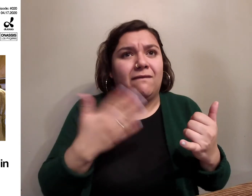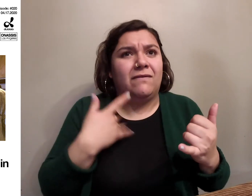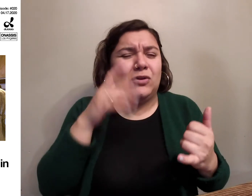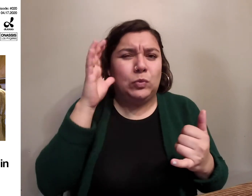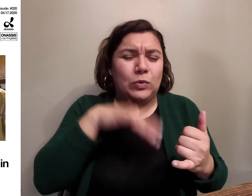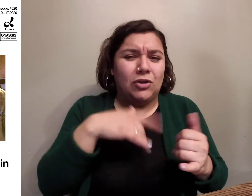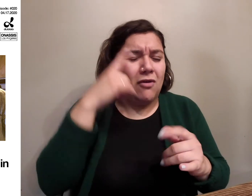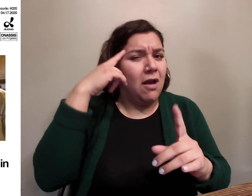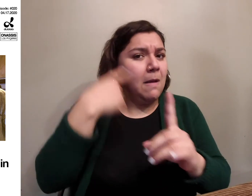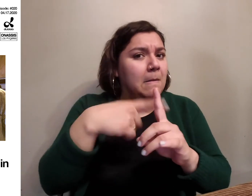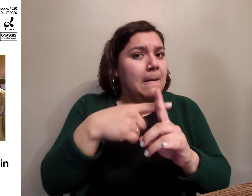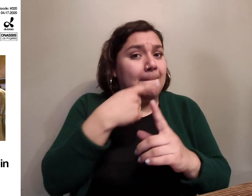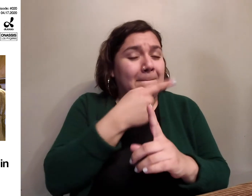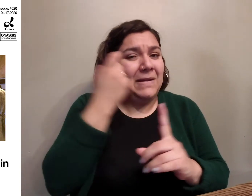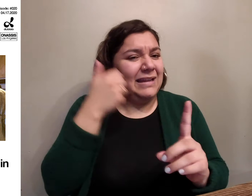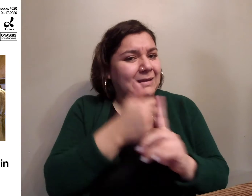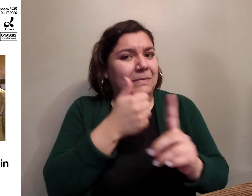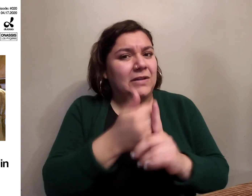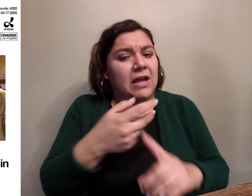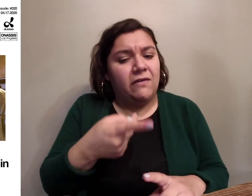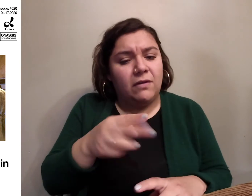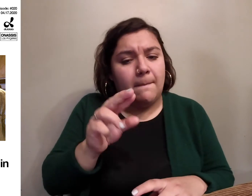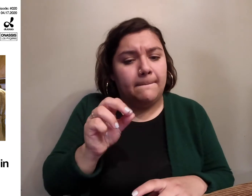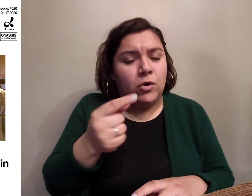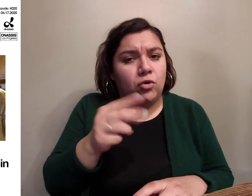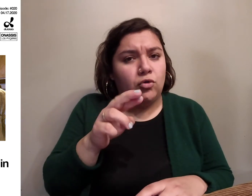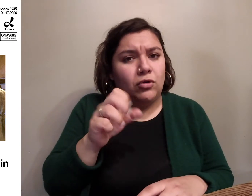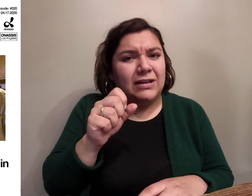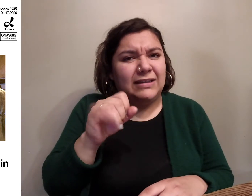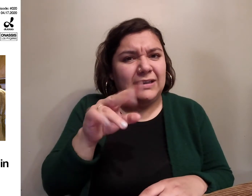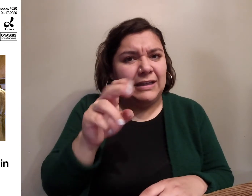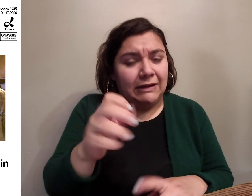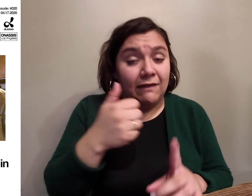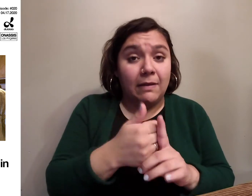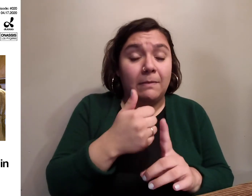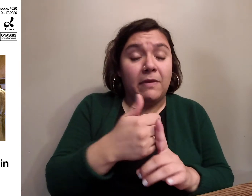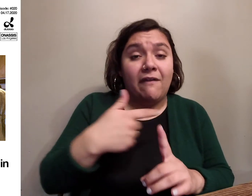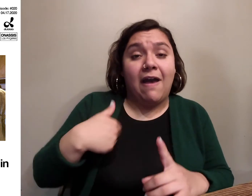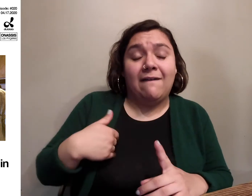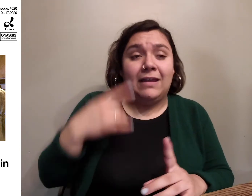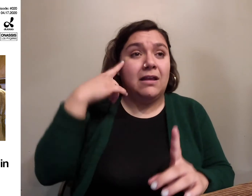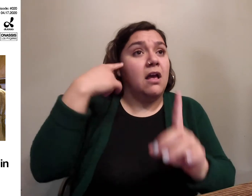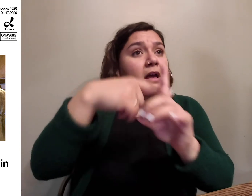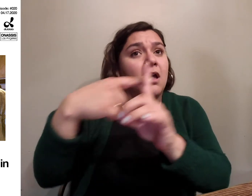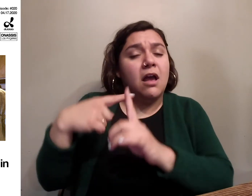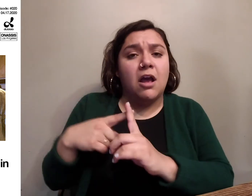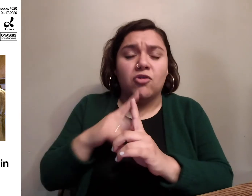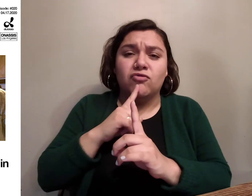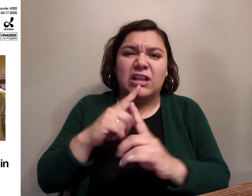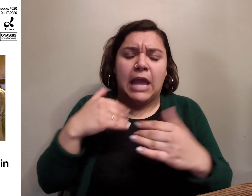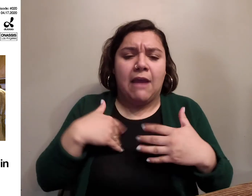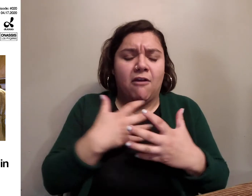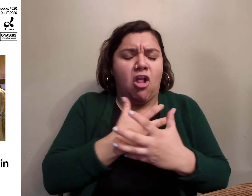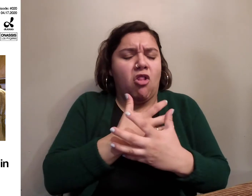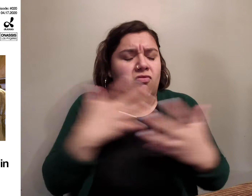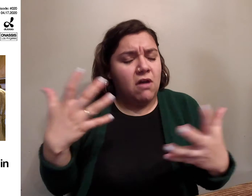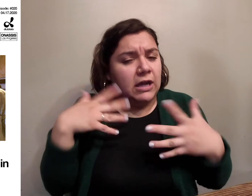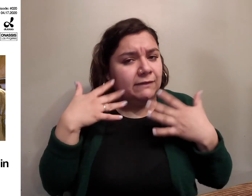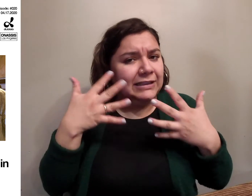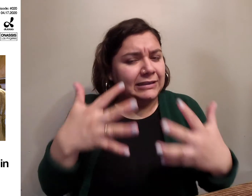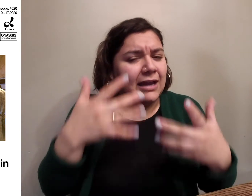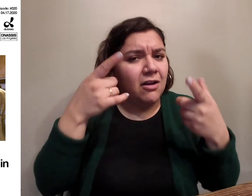and yet and idealism, and they also had this intense anxiety caused by, I think, partly